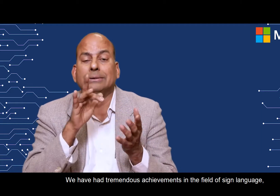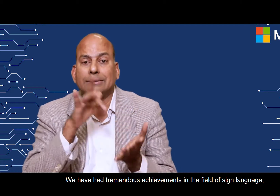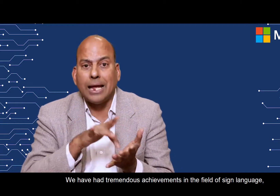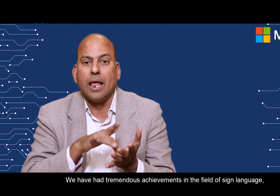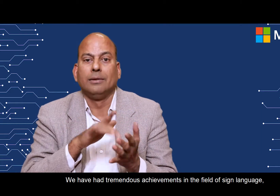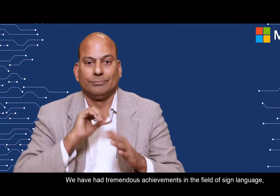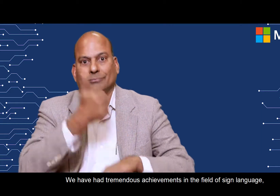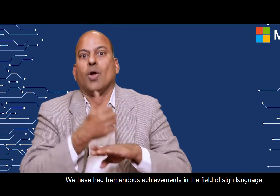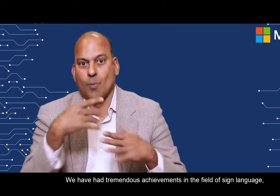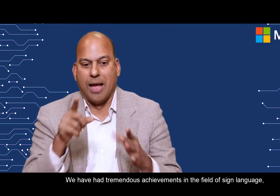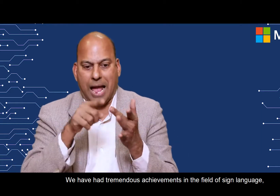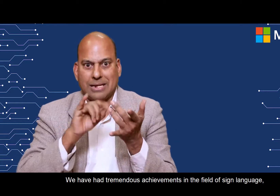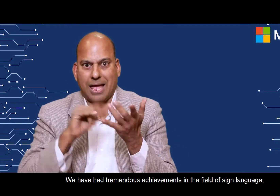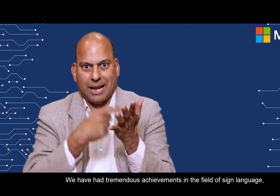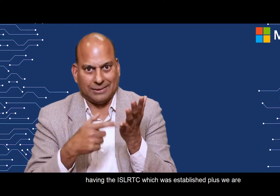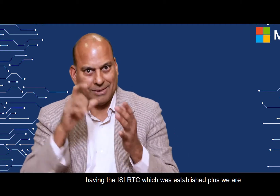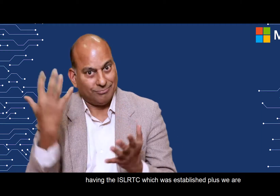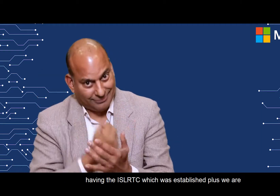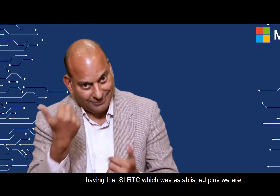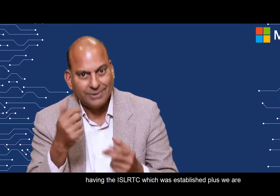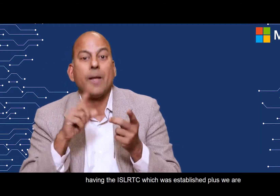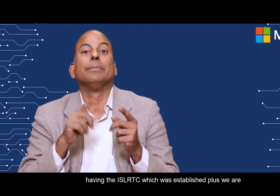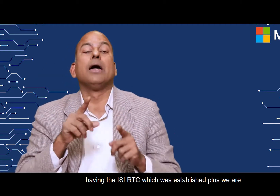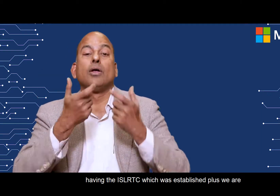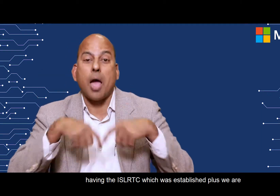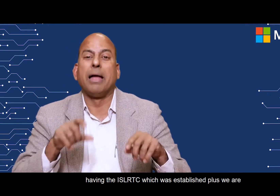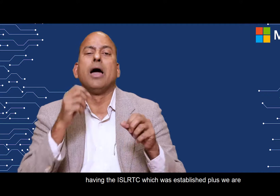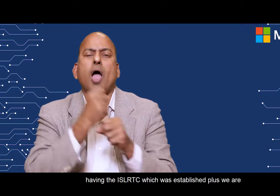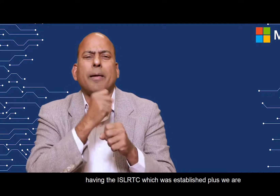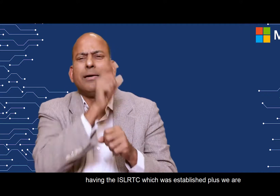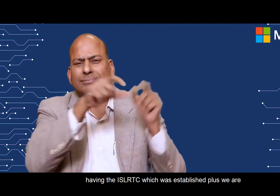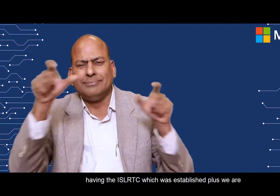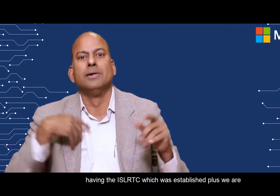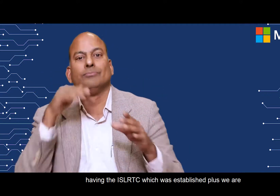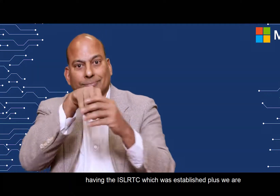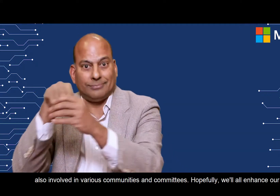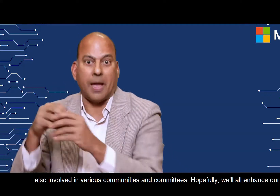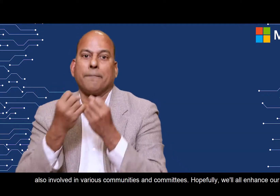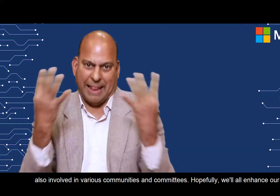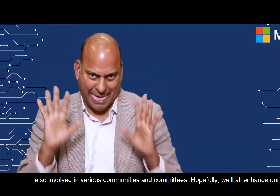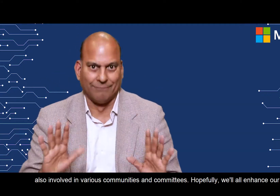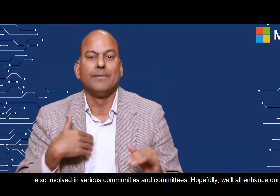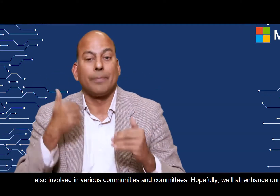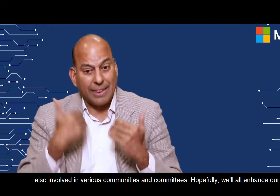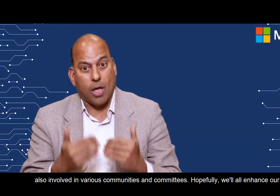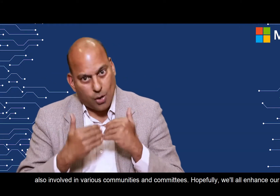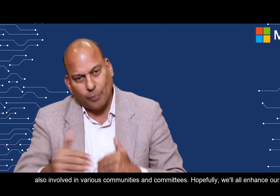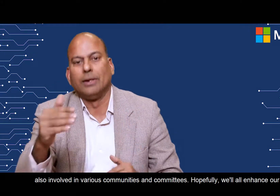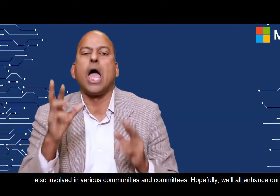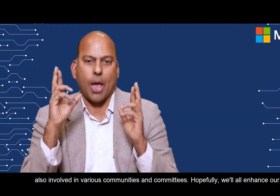tremendous achievements in the field of sign language, having the ISL-RTC, which was established, plus we are also involved in various communities and